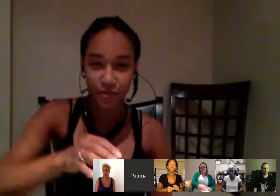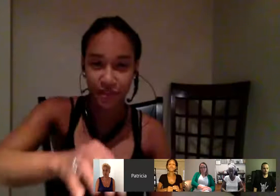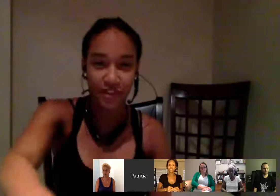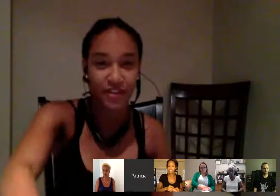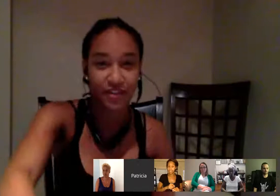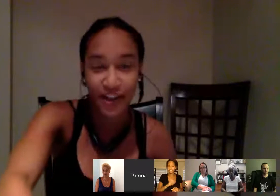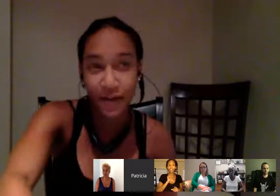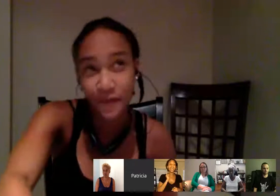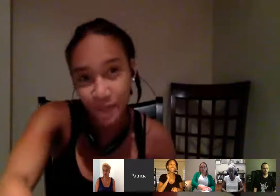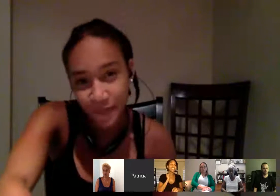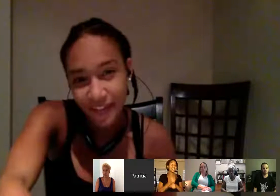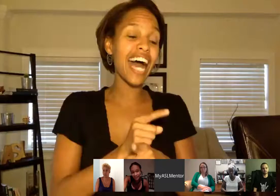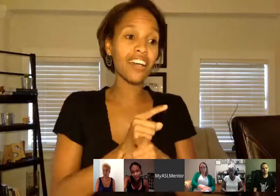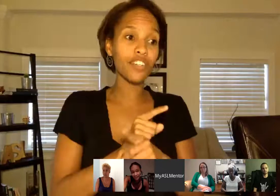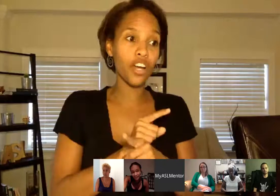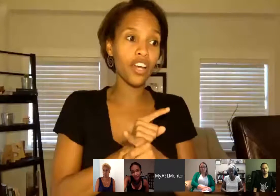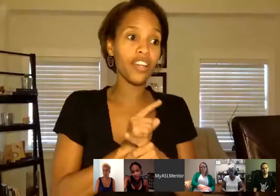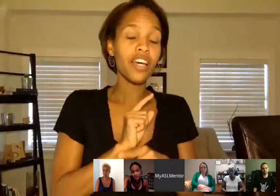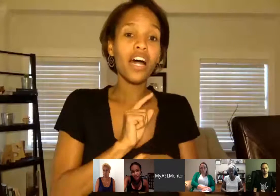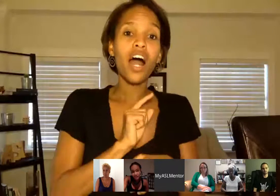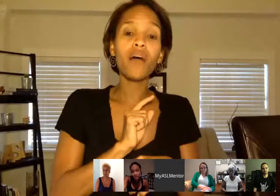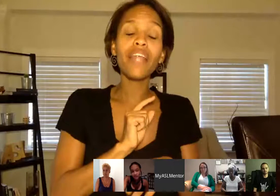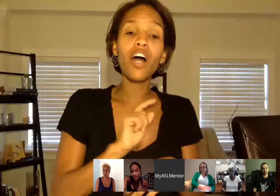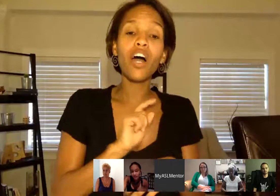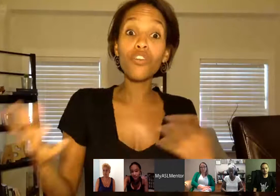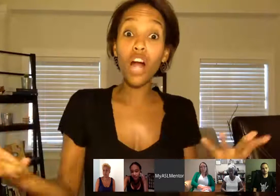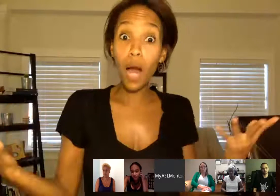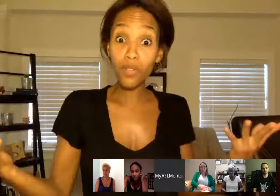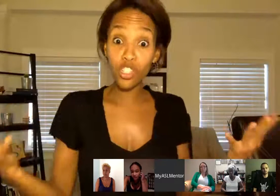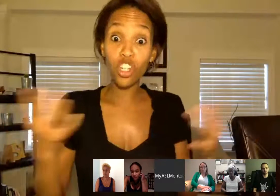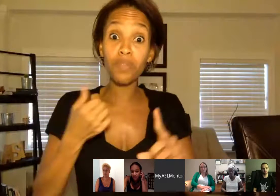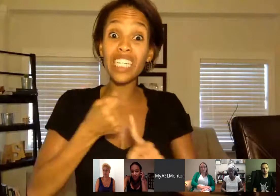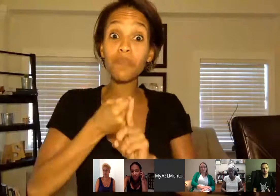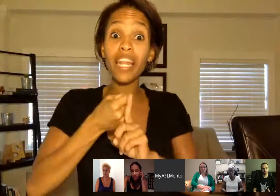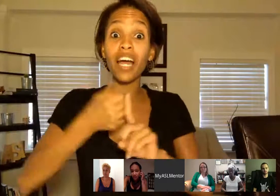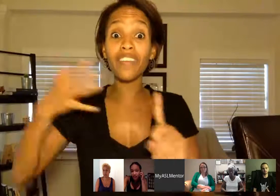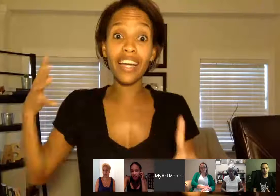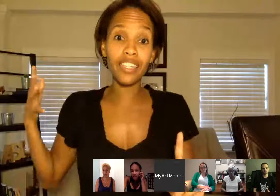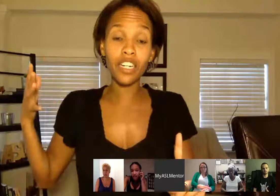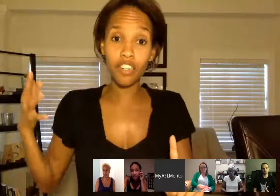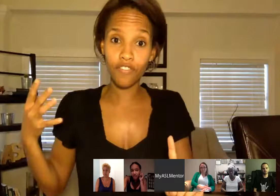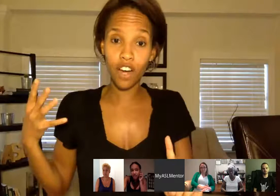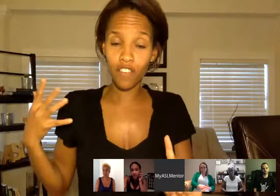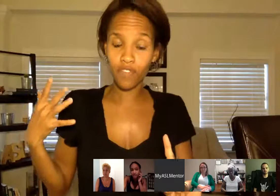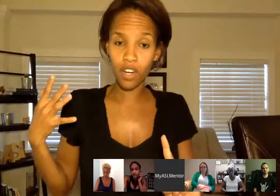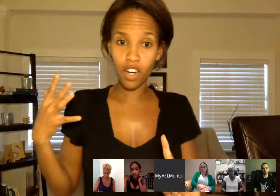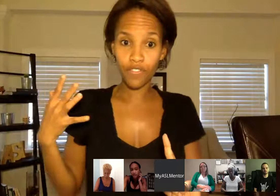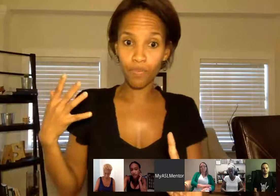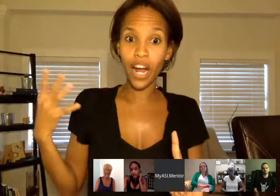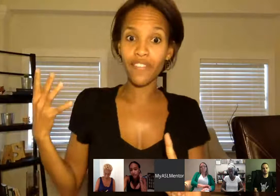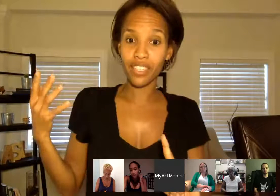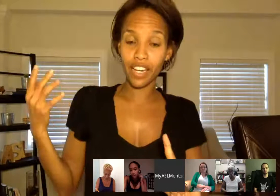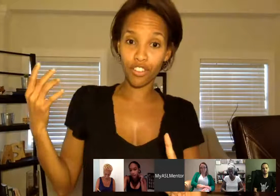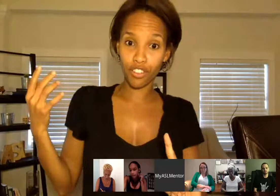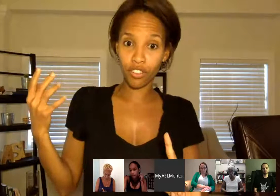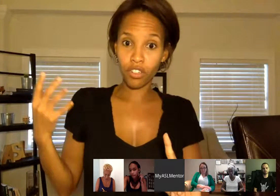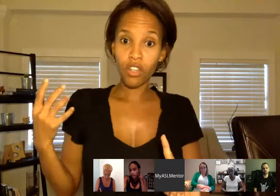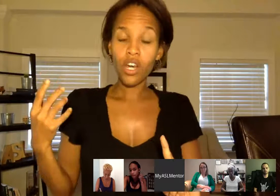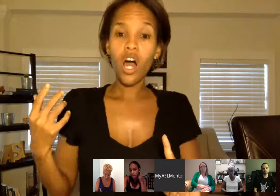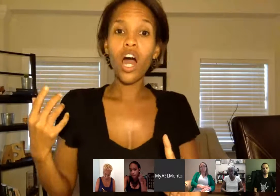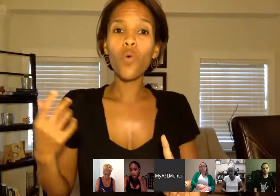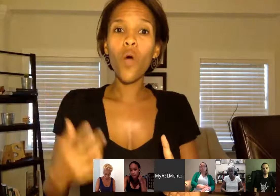we're discussing right now. Exactly right. Now, other options could be expanding on the idea of private